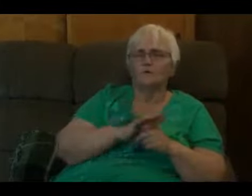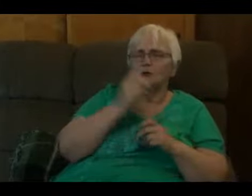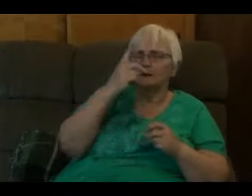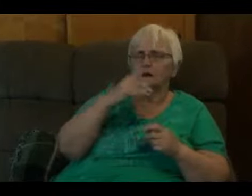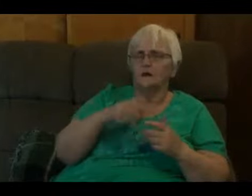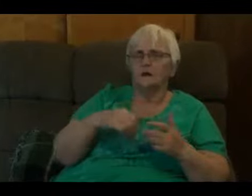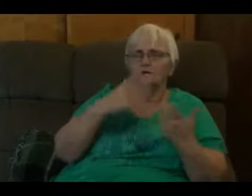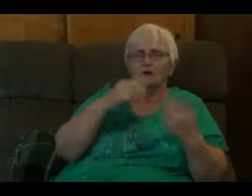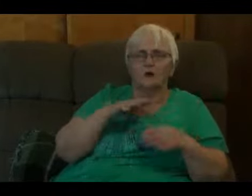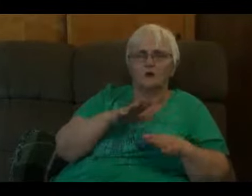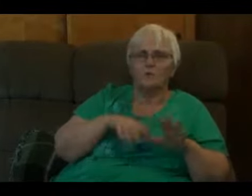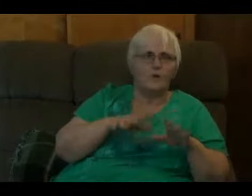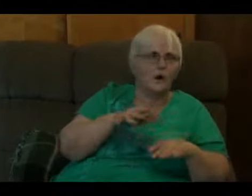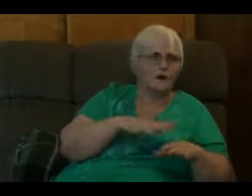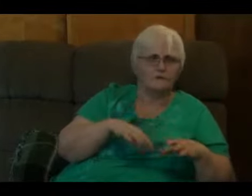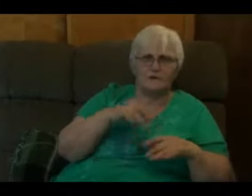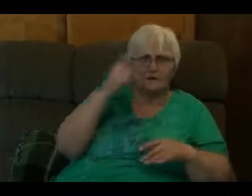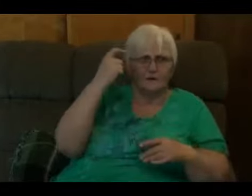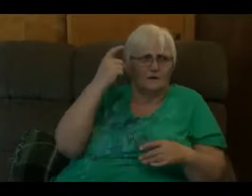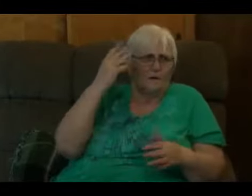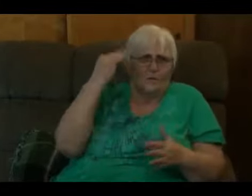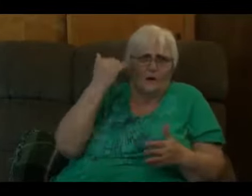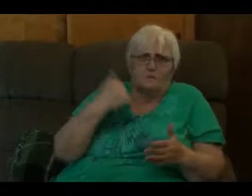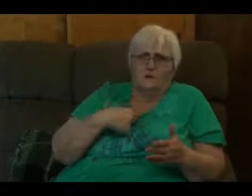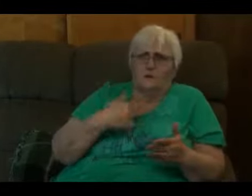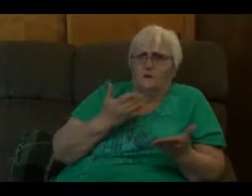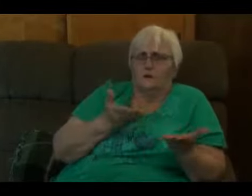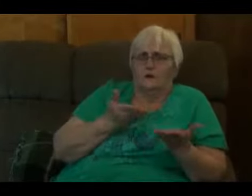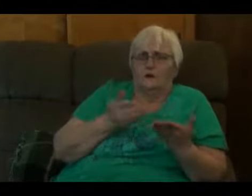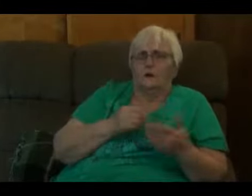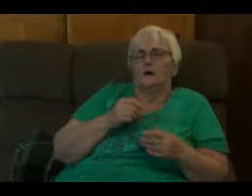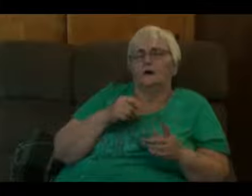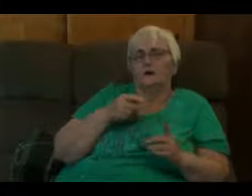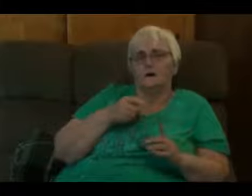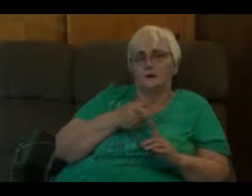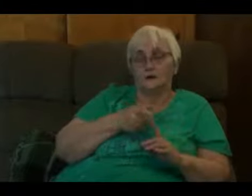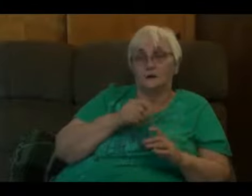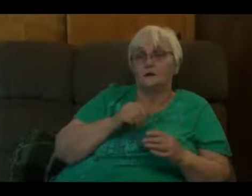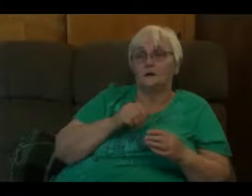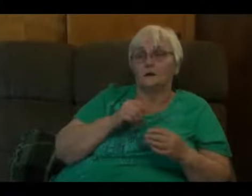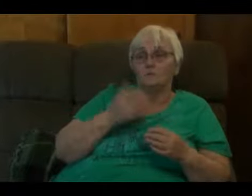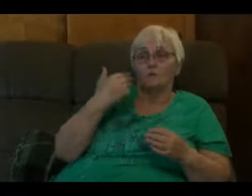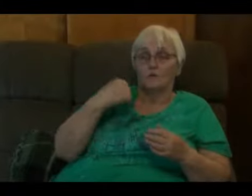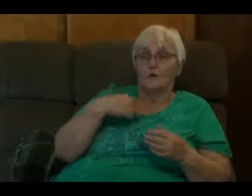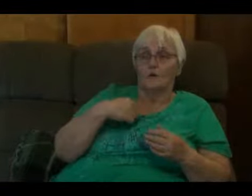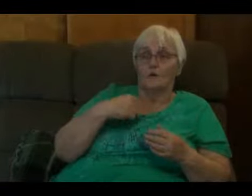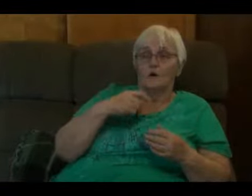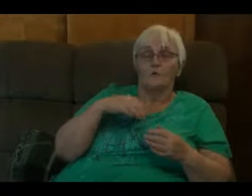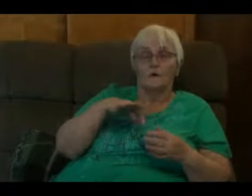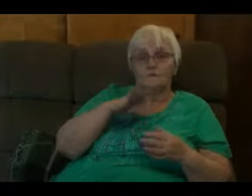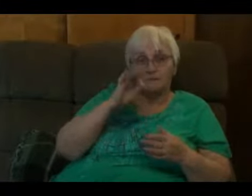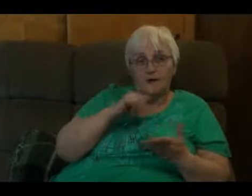to walk around and wonder why we're here. Until, you know, before we find it, we're meant to